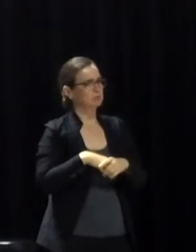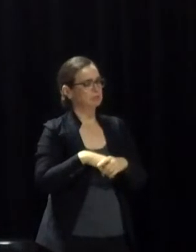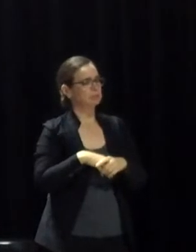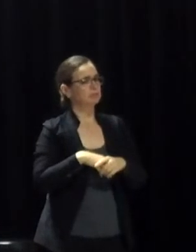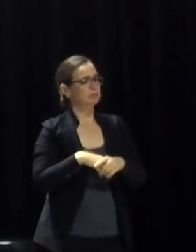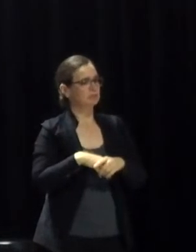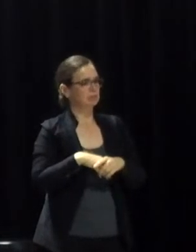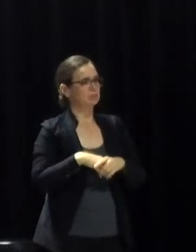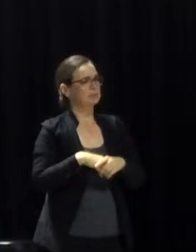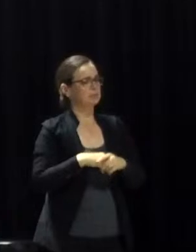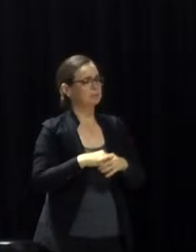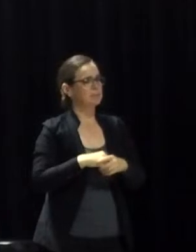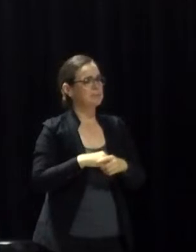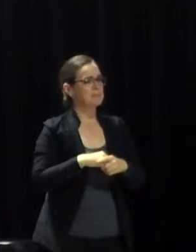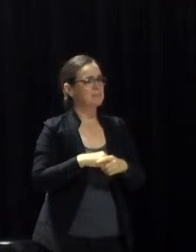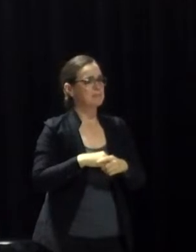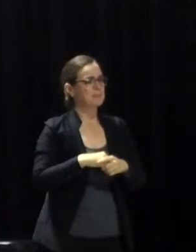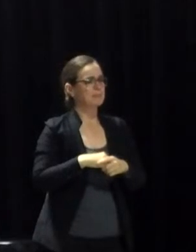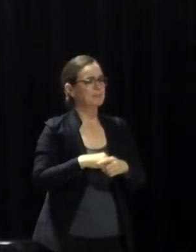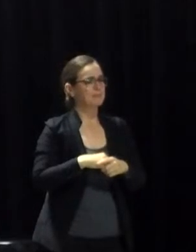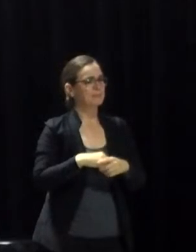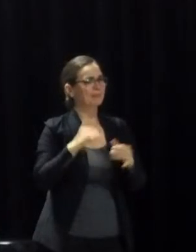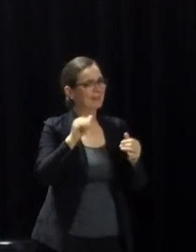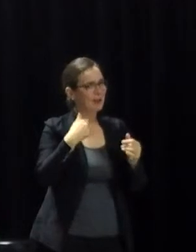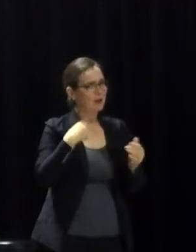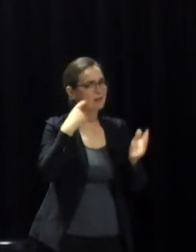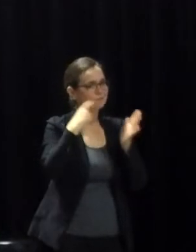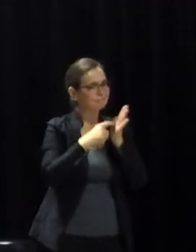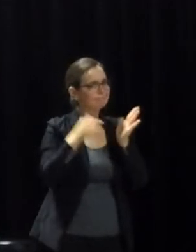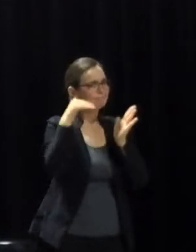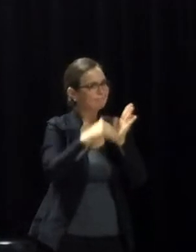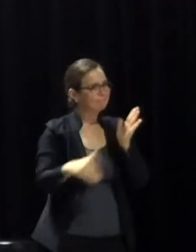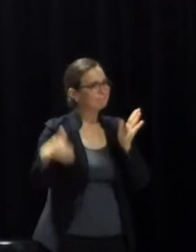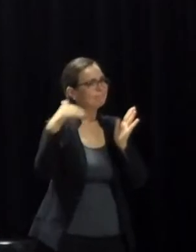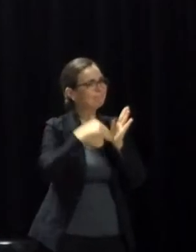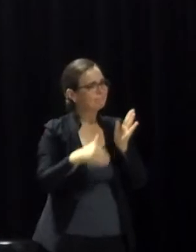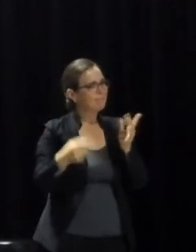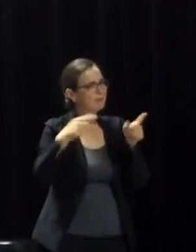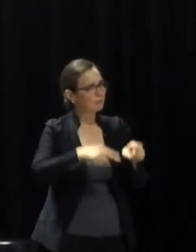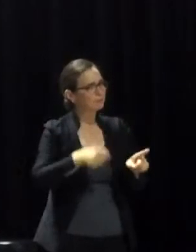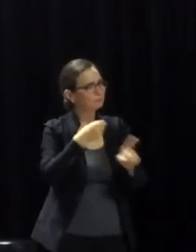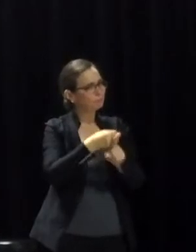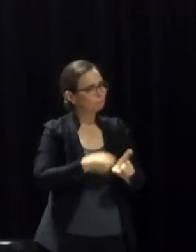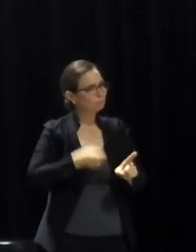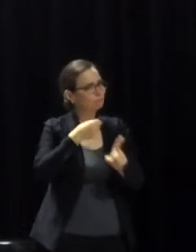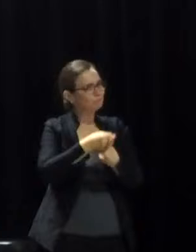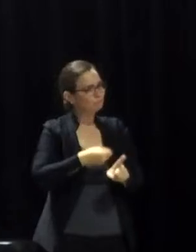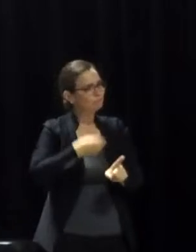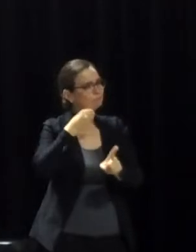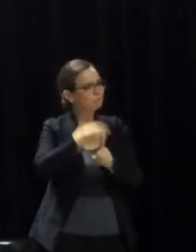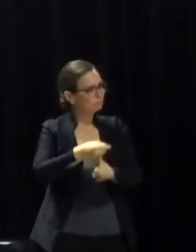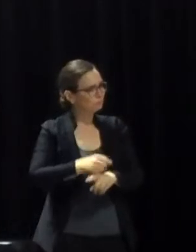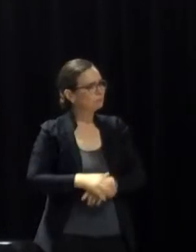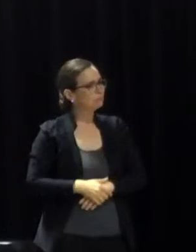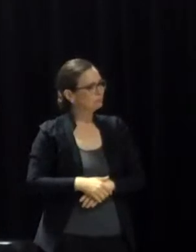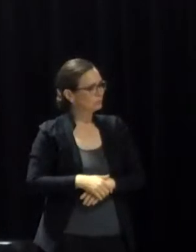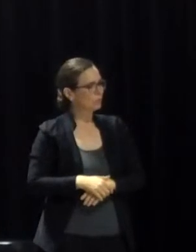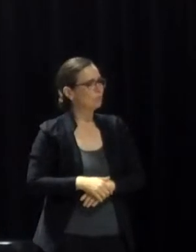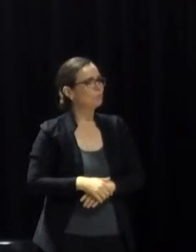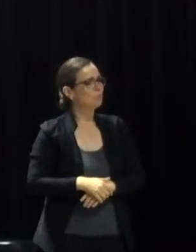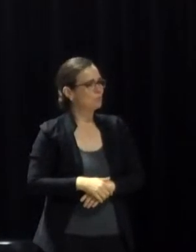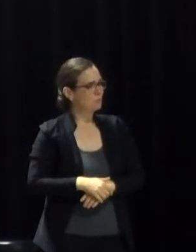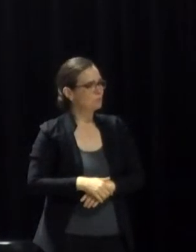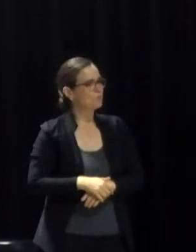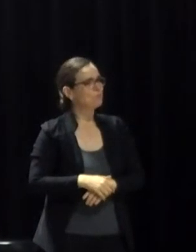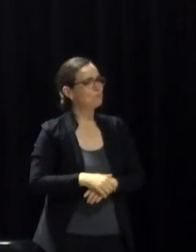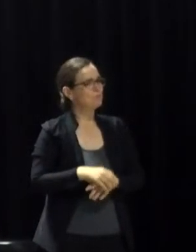year. Things have been postponed. So that stress kind of builds on. You kind of don't want to go and try to think of your